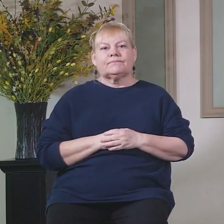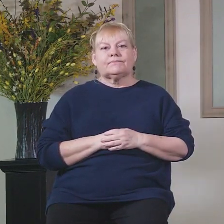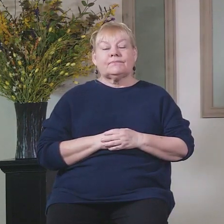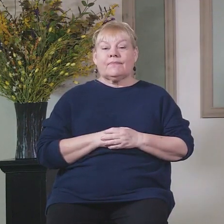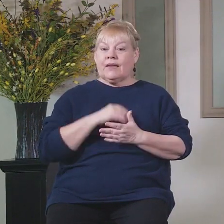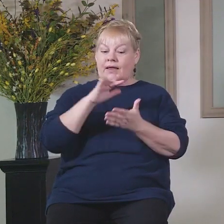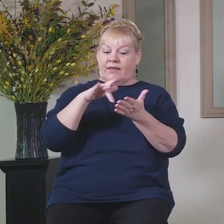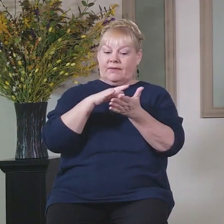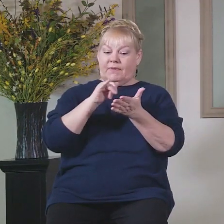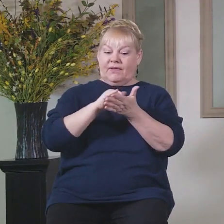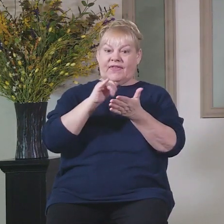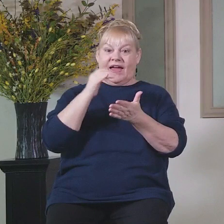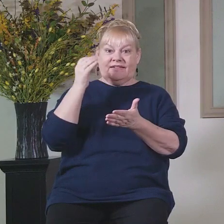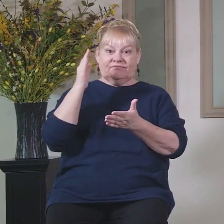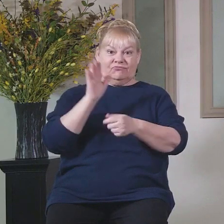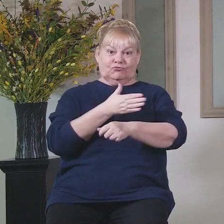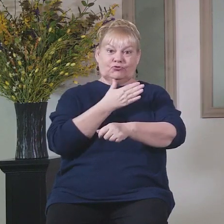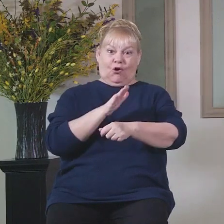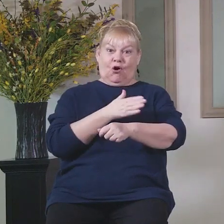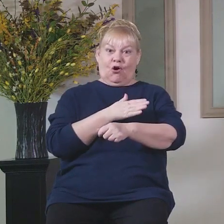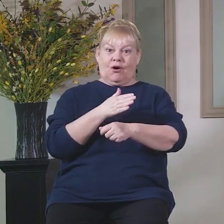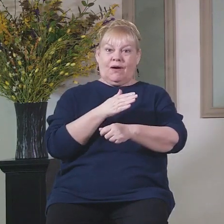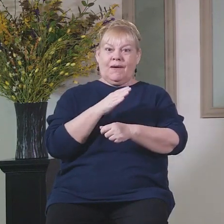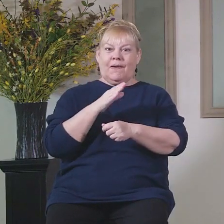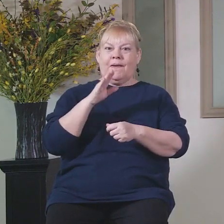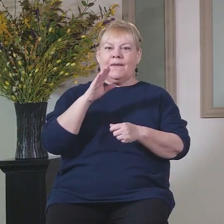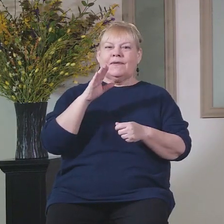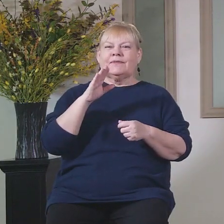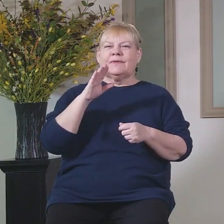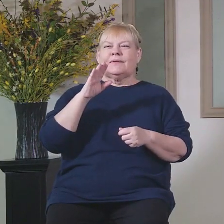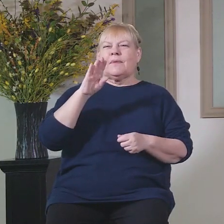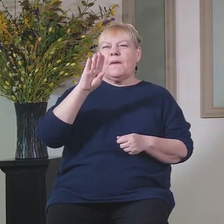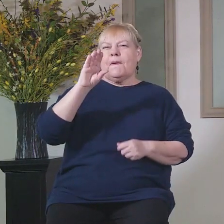In the middle of that song, Bohemian Rhapsody,